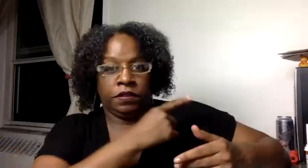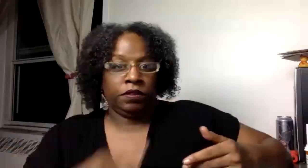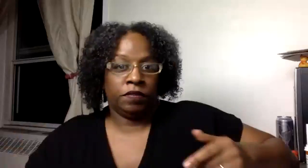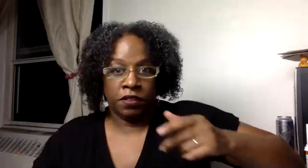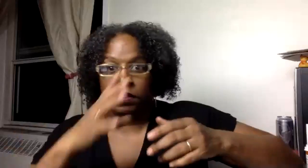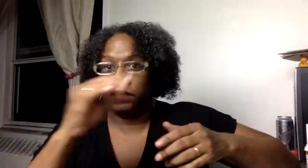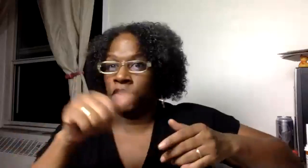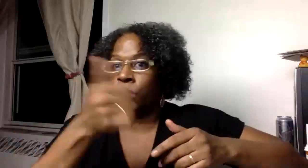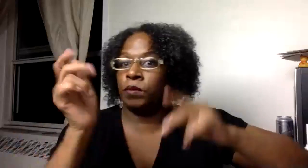Thanks.